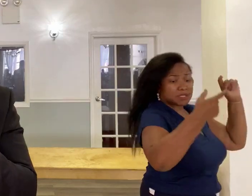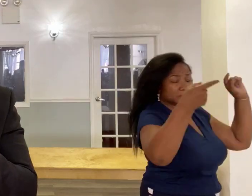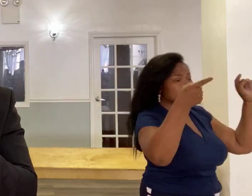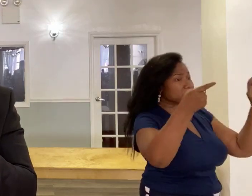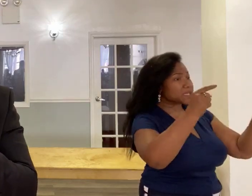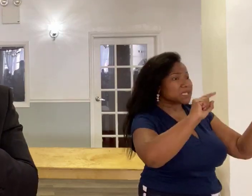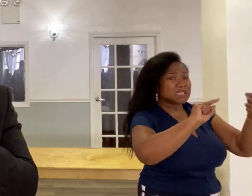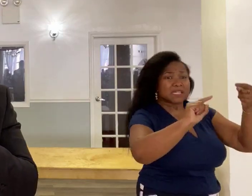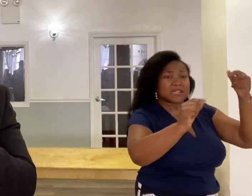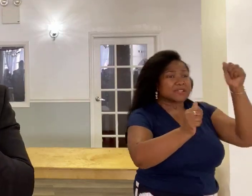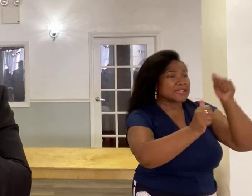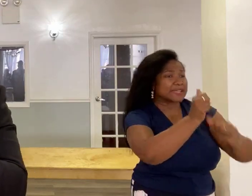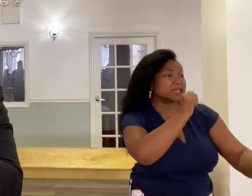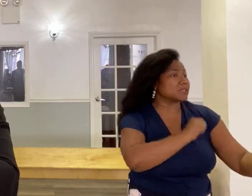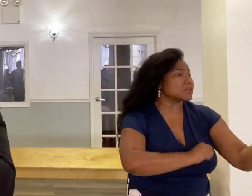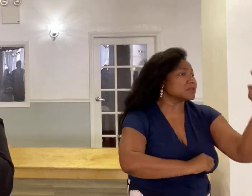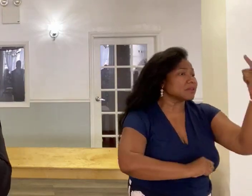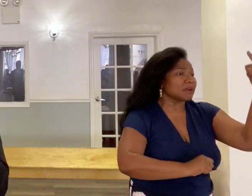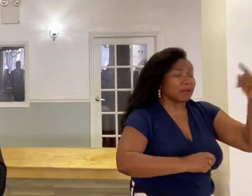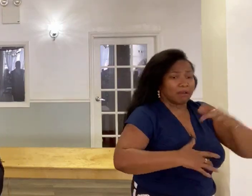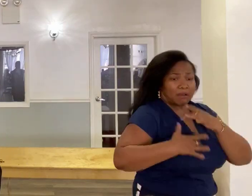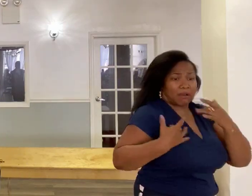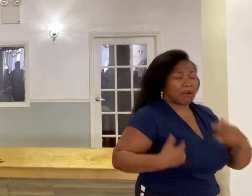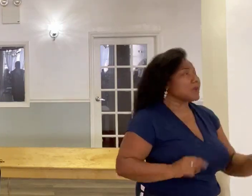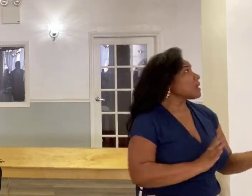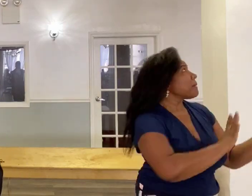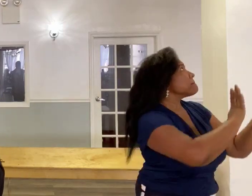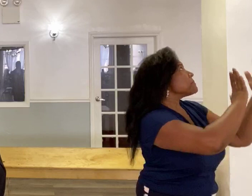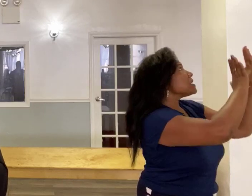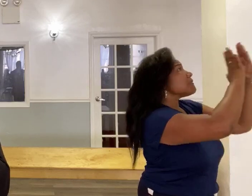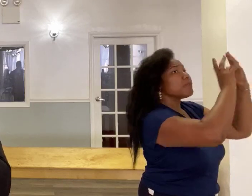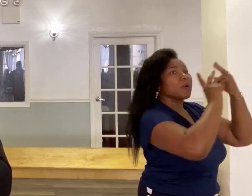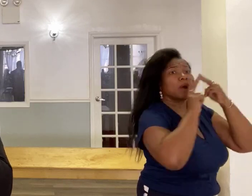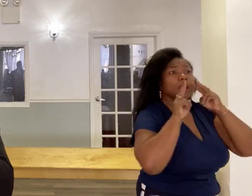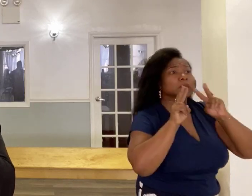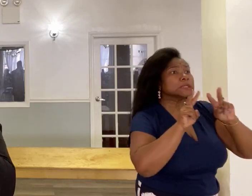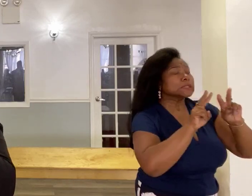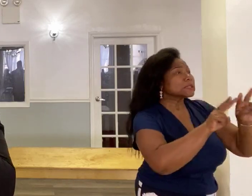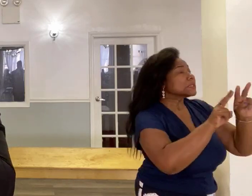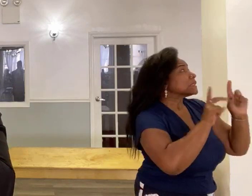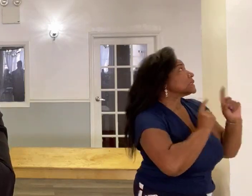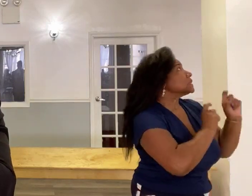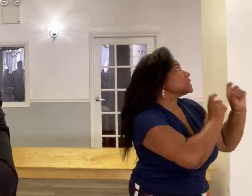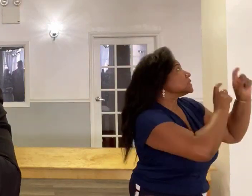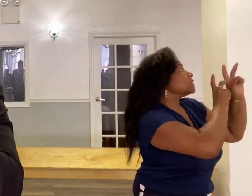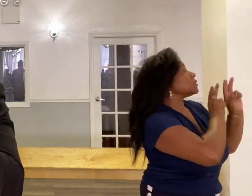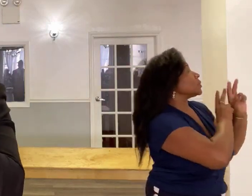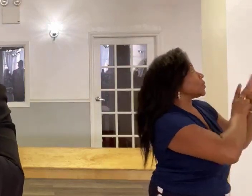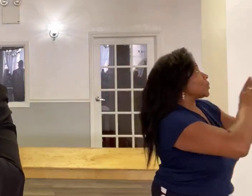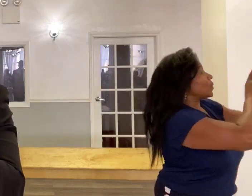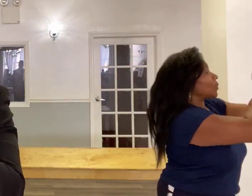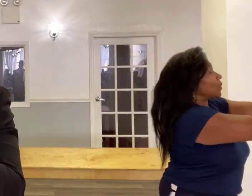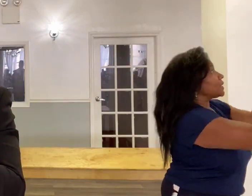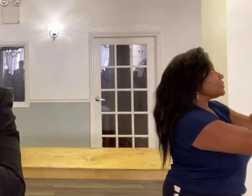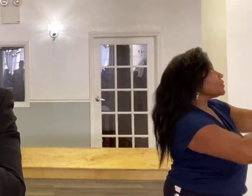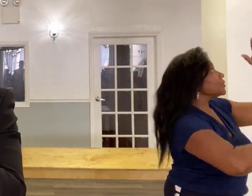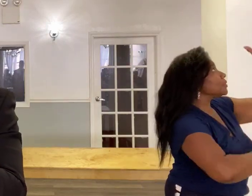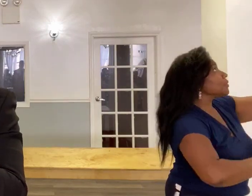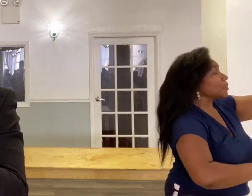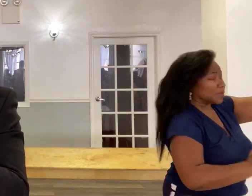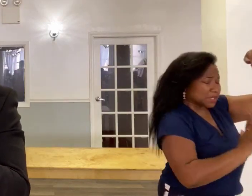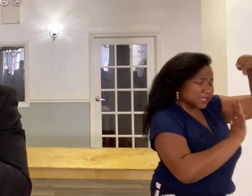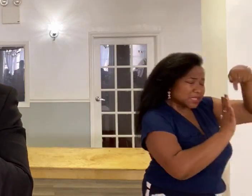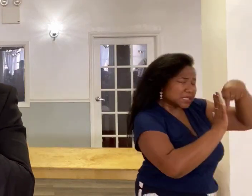each heartbeat. Before I even run to you, in my